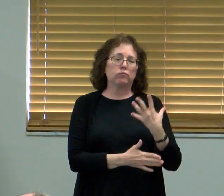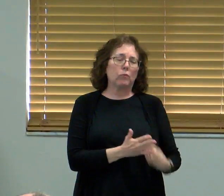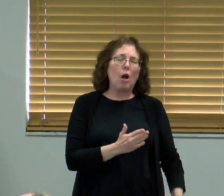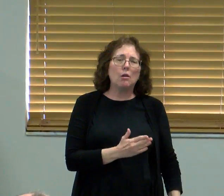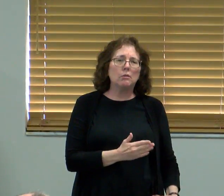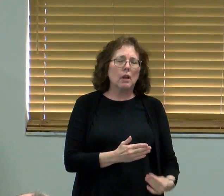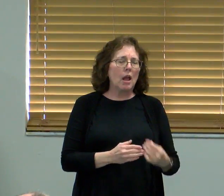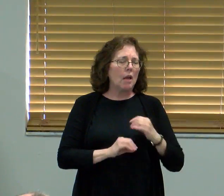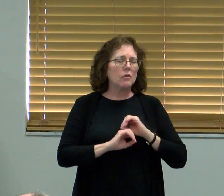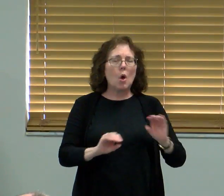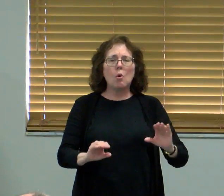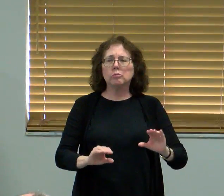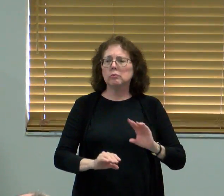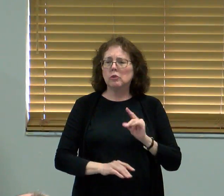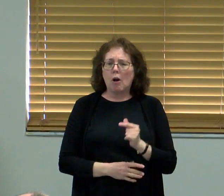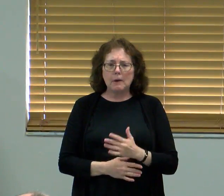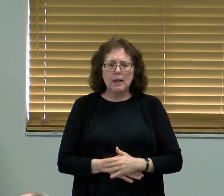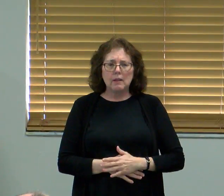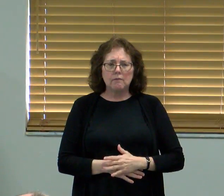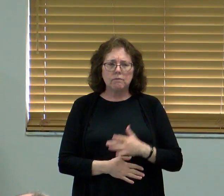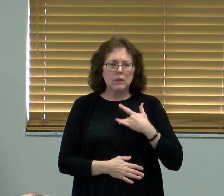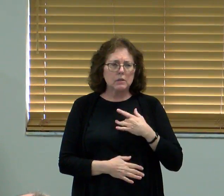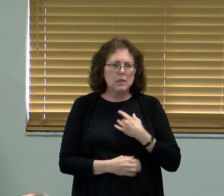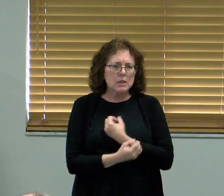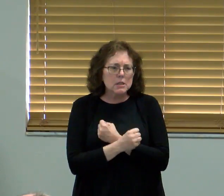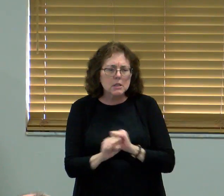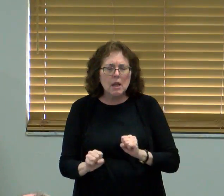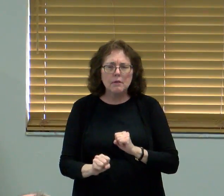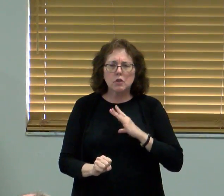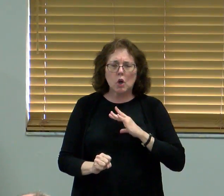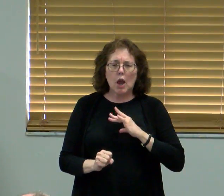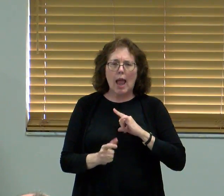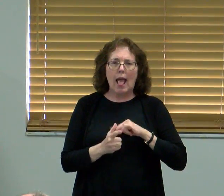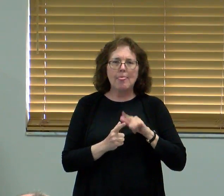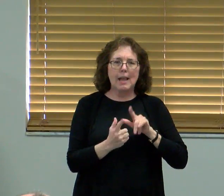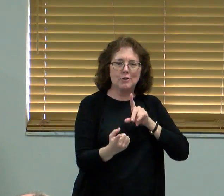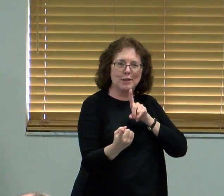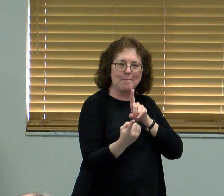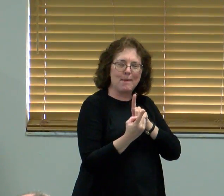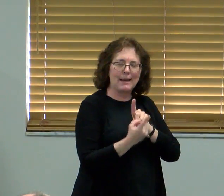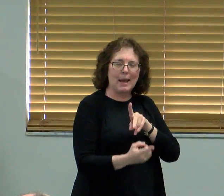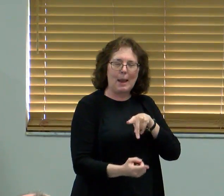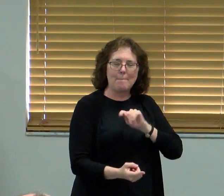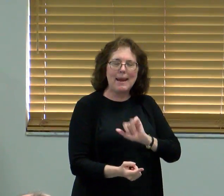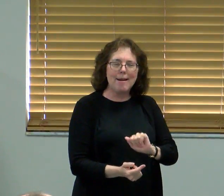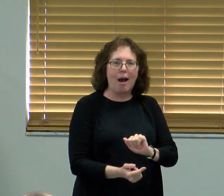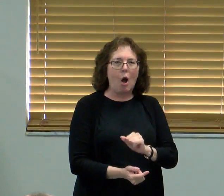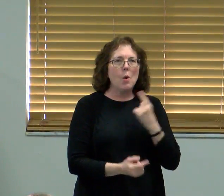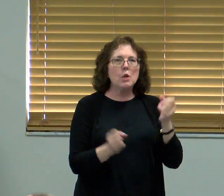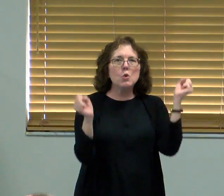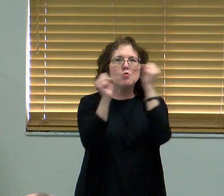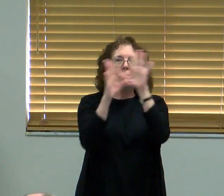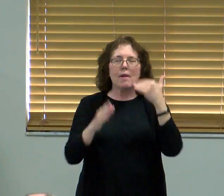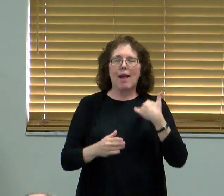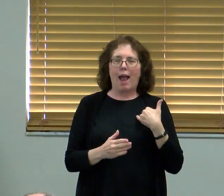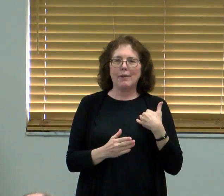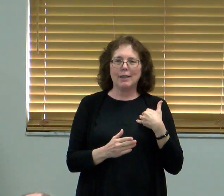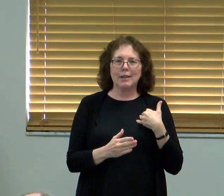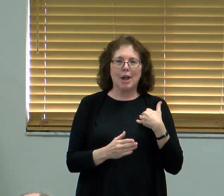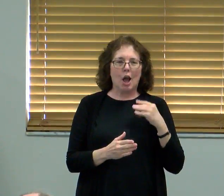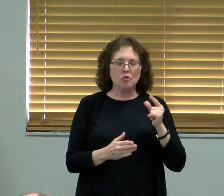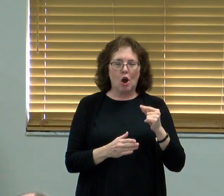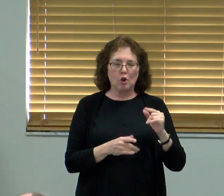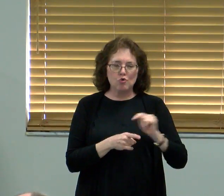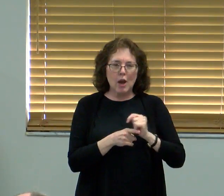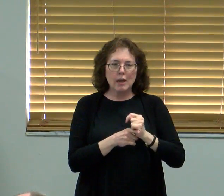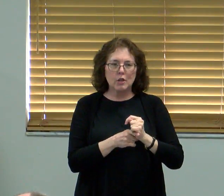not had any dog that made her feel safe or secure the way Hazel did until she met PETA. She has always dreamed of having a dog trained to alert